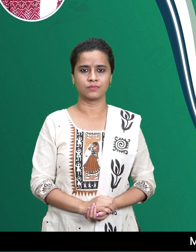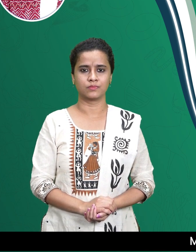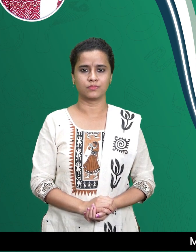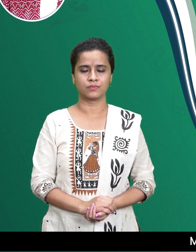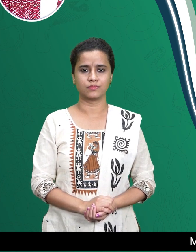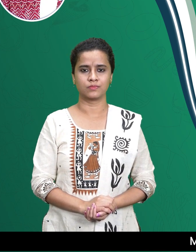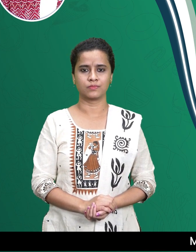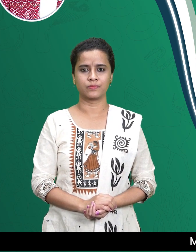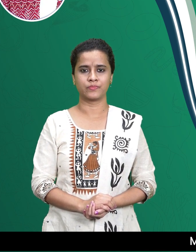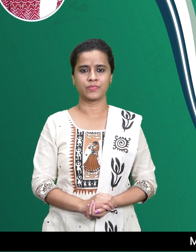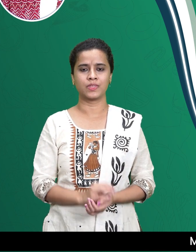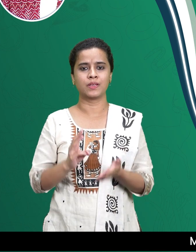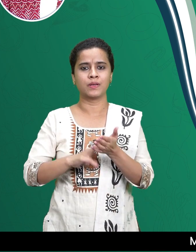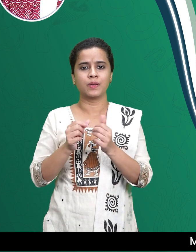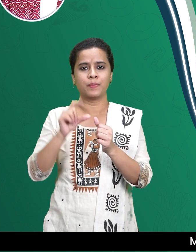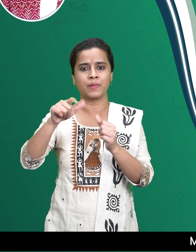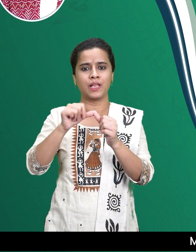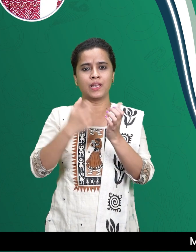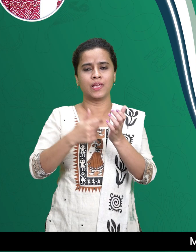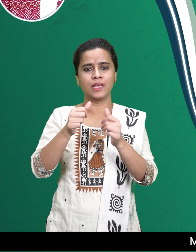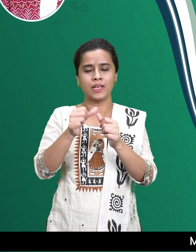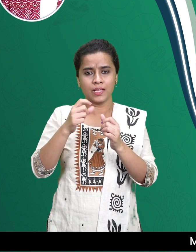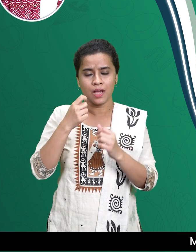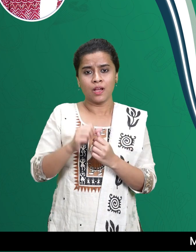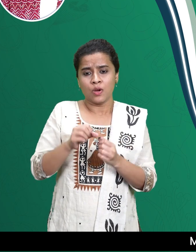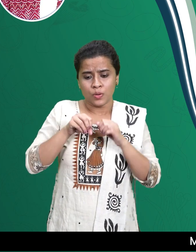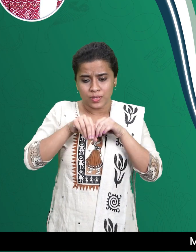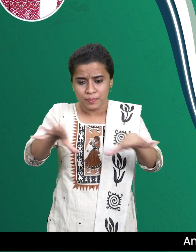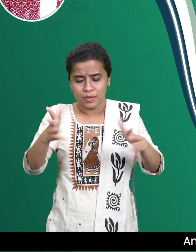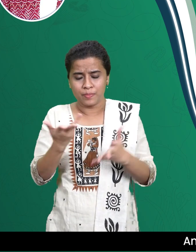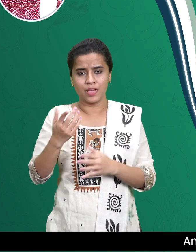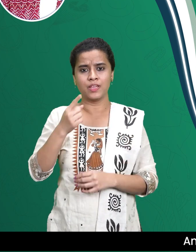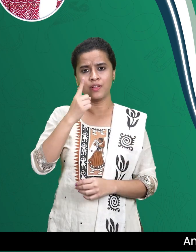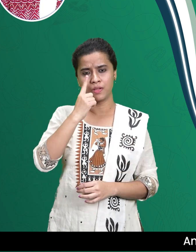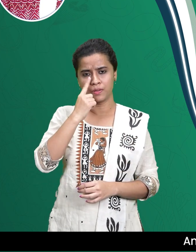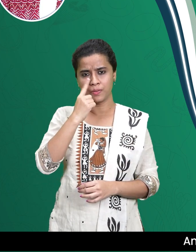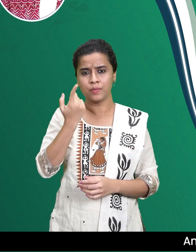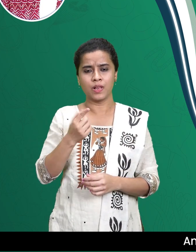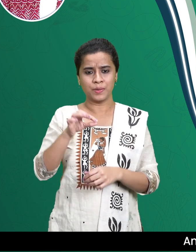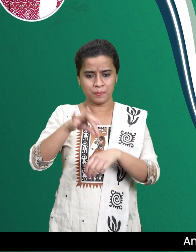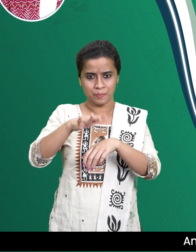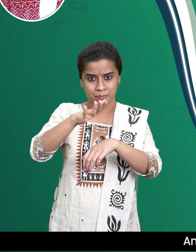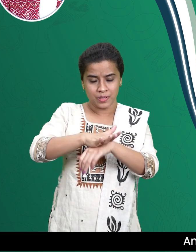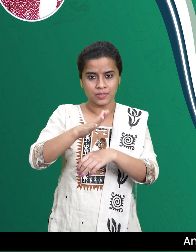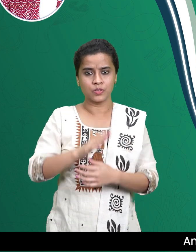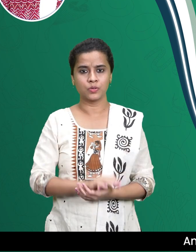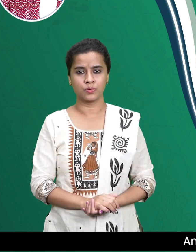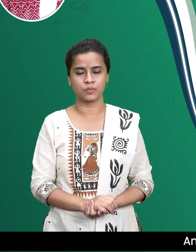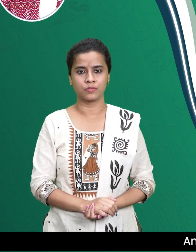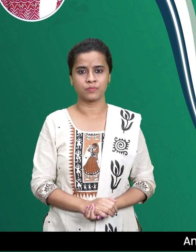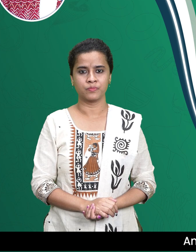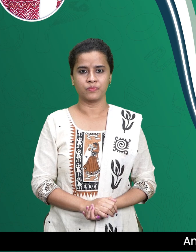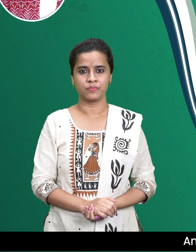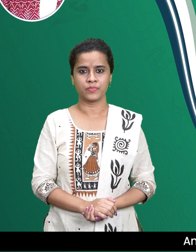Malaria is spread by female anopheles while